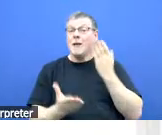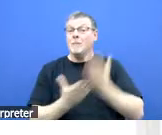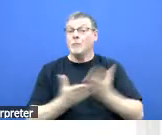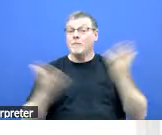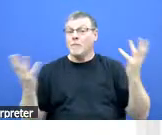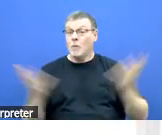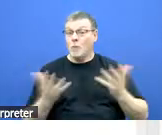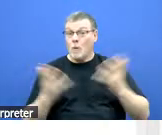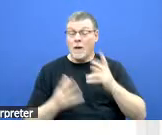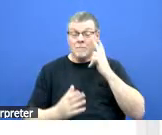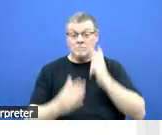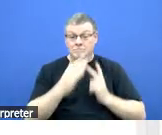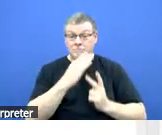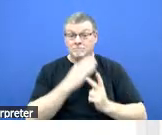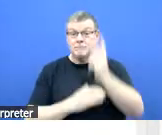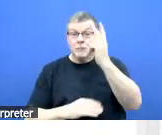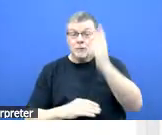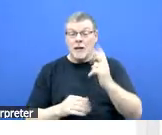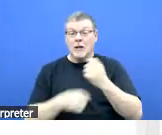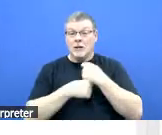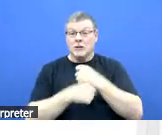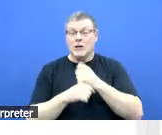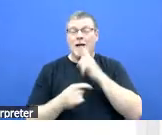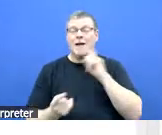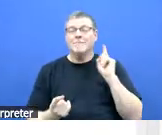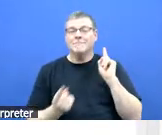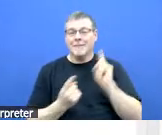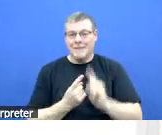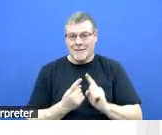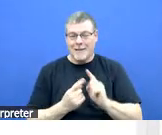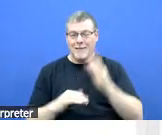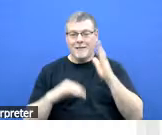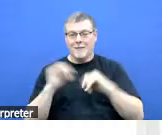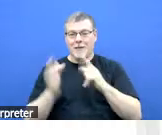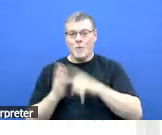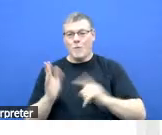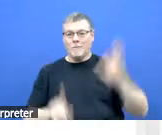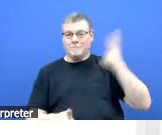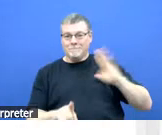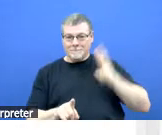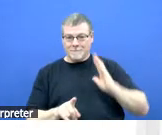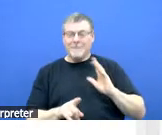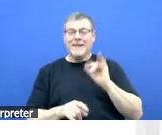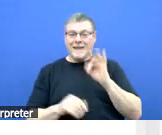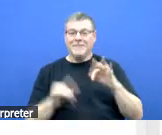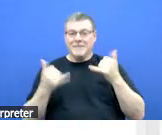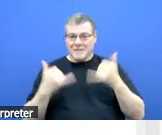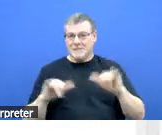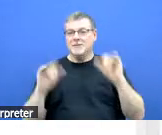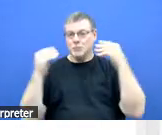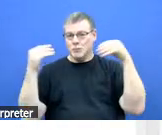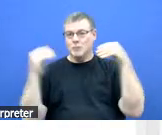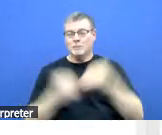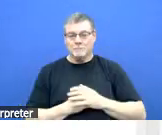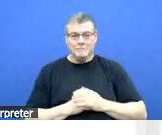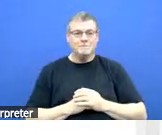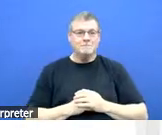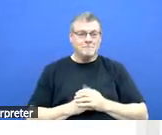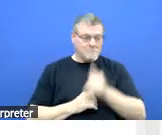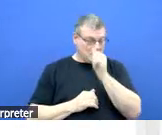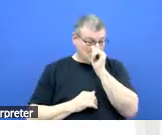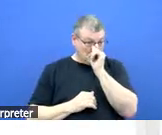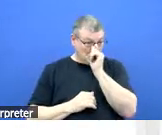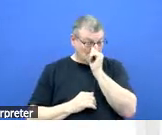the projected trip generations are less than what would be provided if that space was all